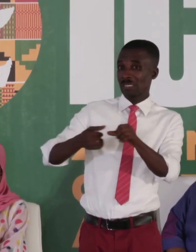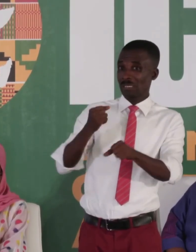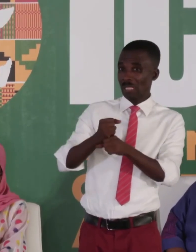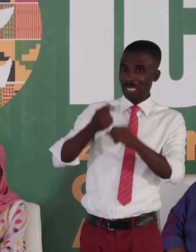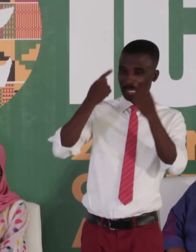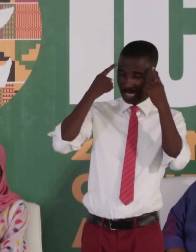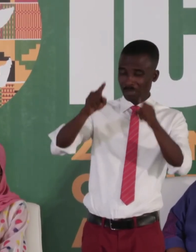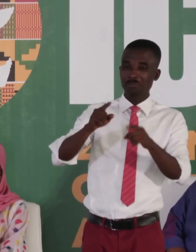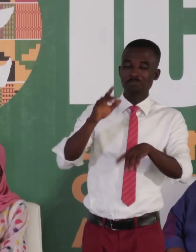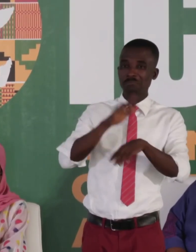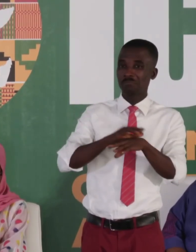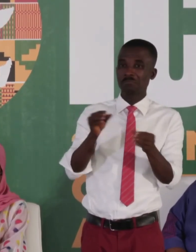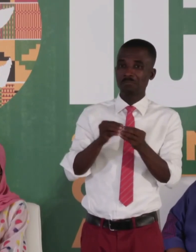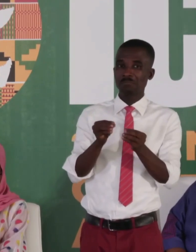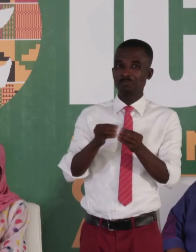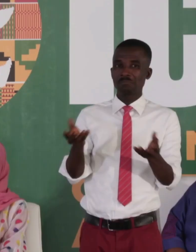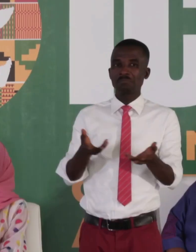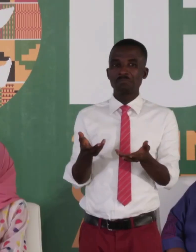conflict flared up.